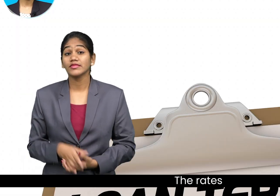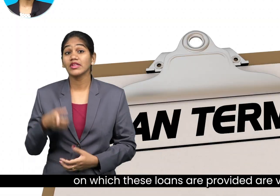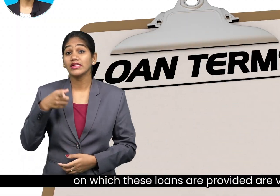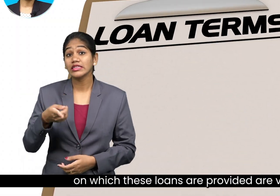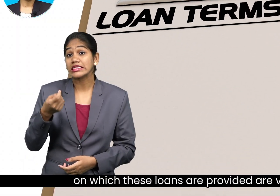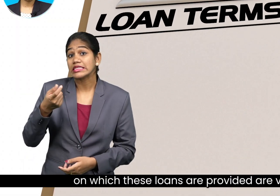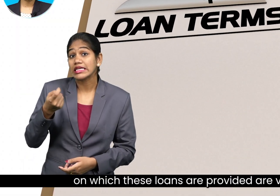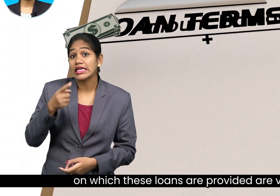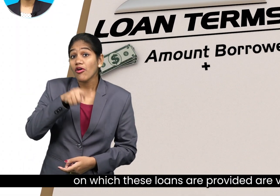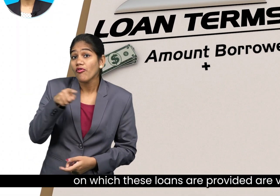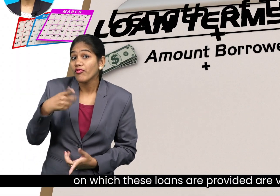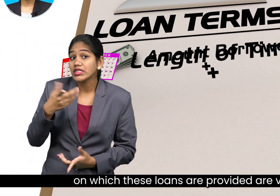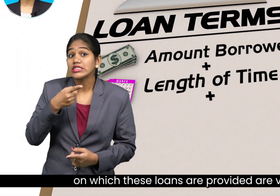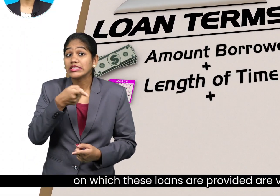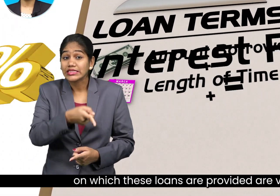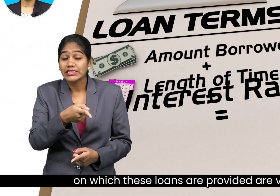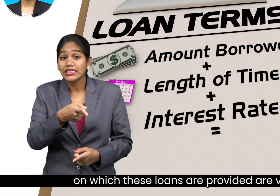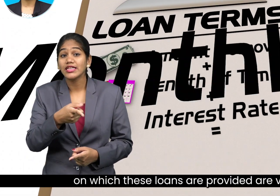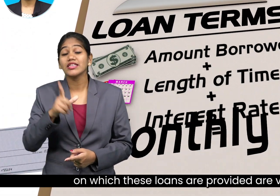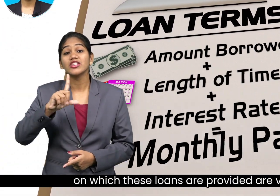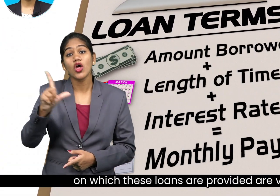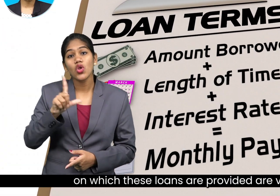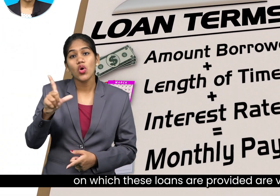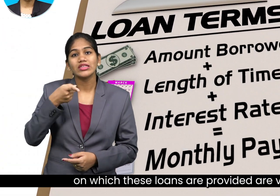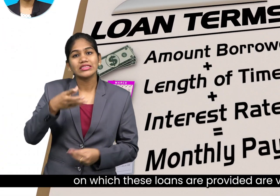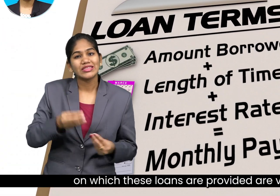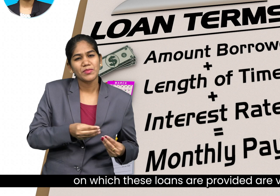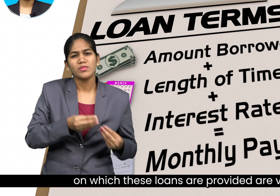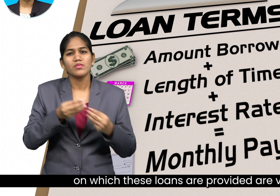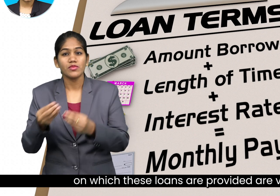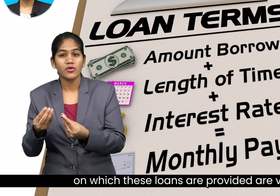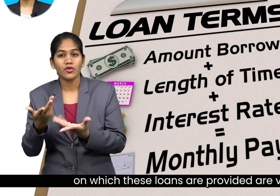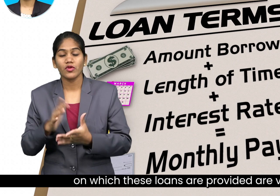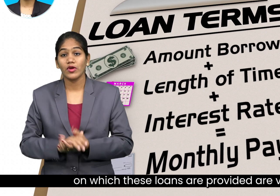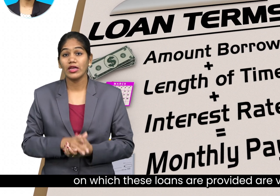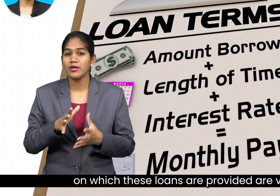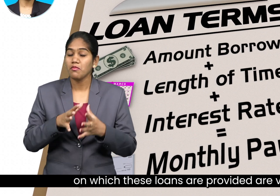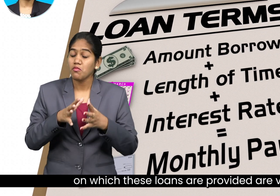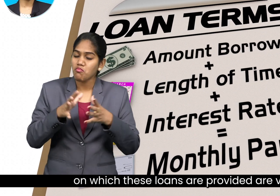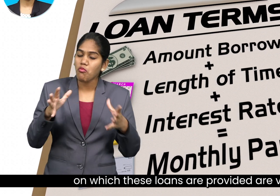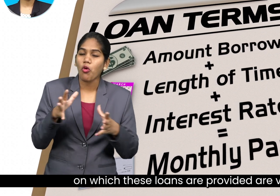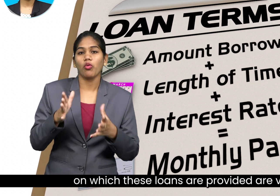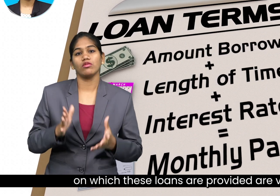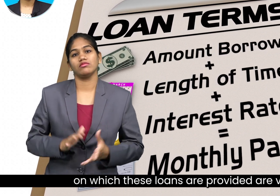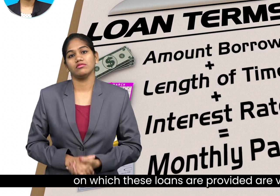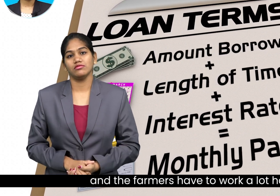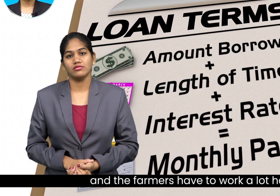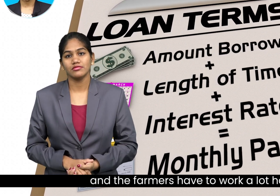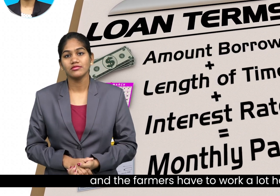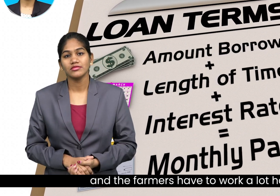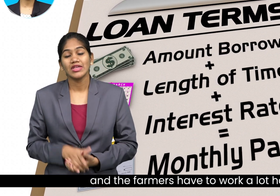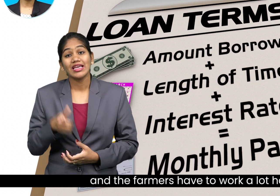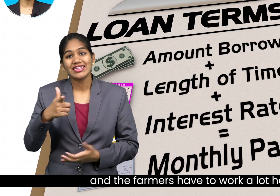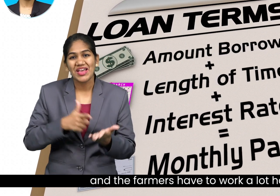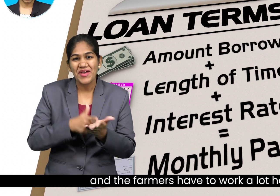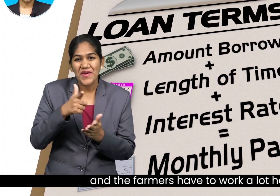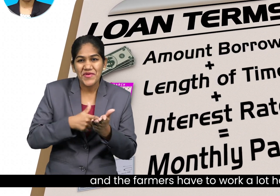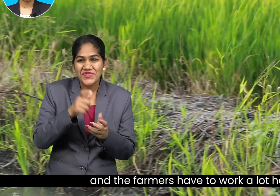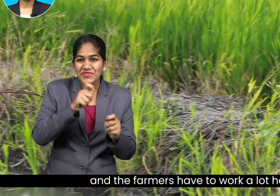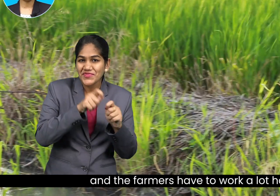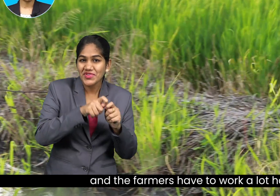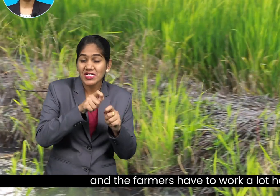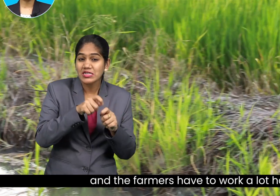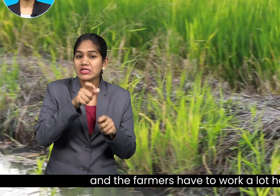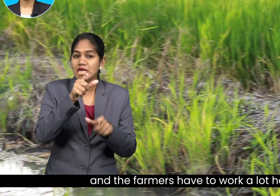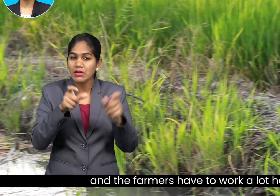The rates on which these loans are provided are very high, and the farmers have